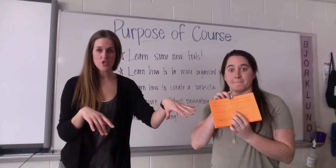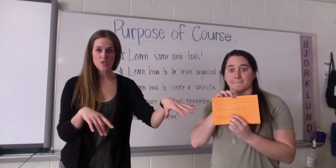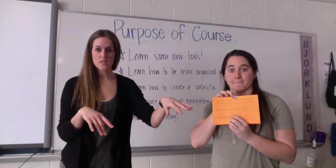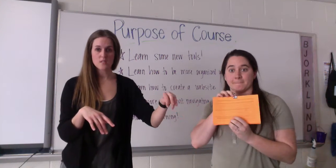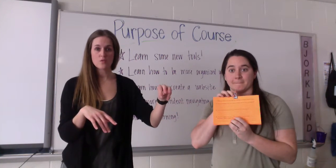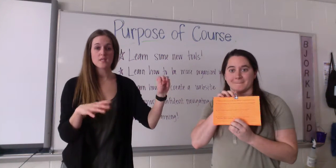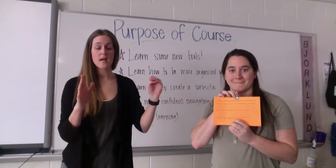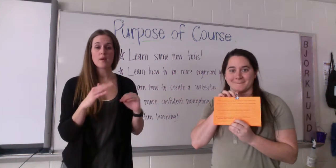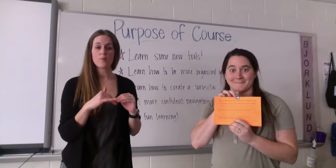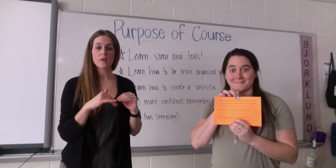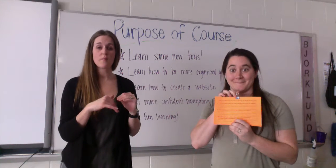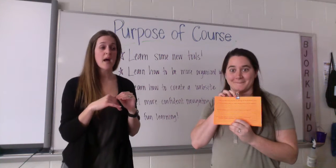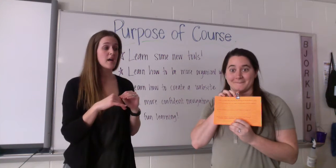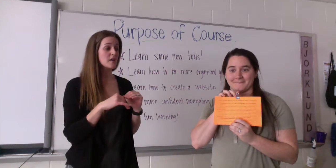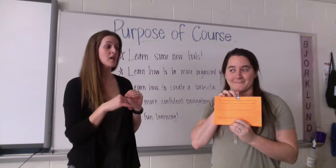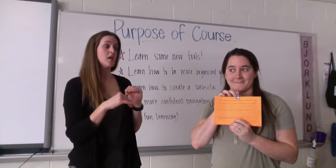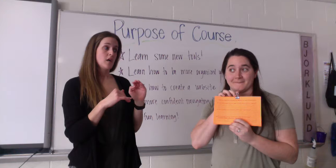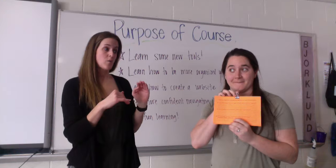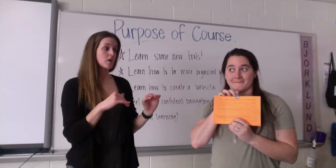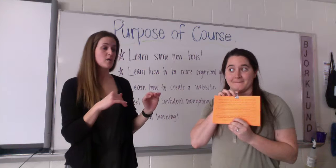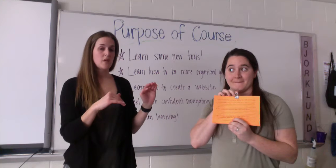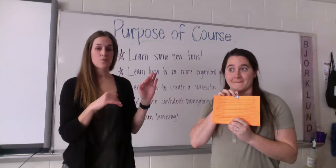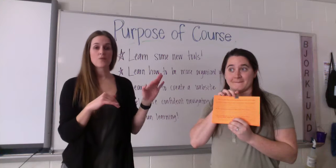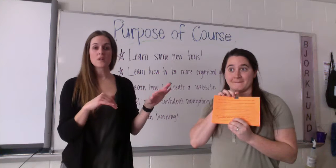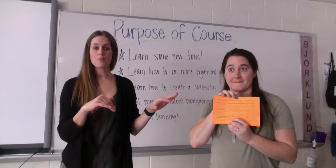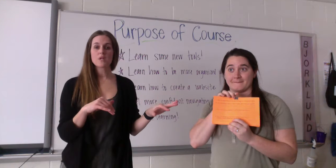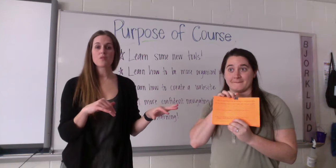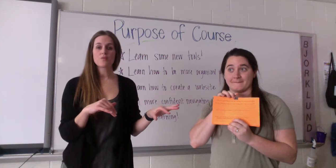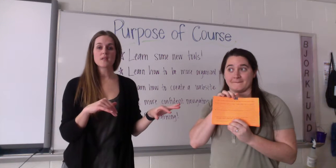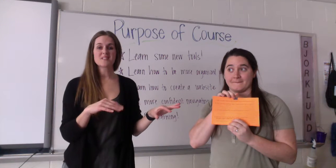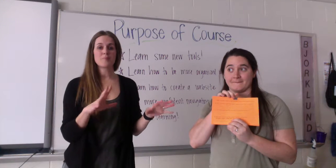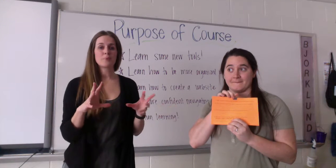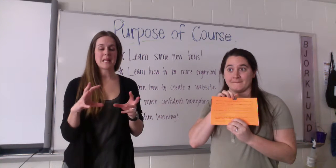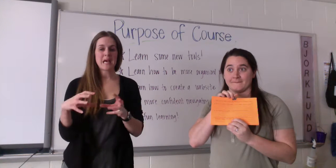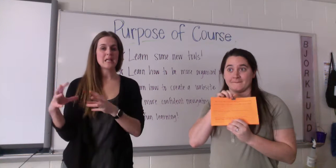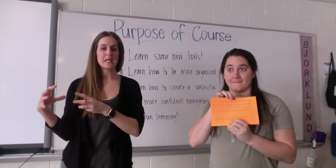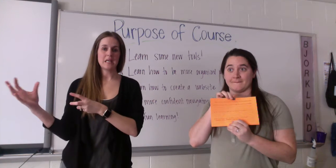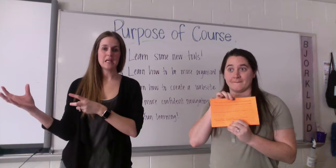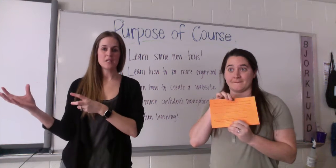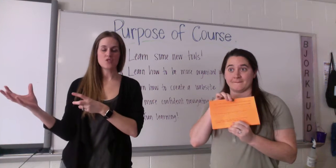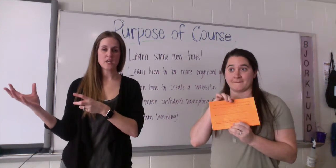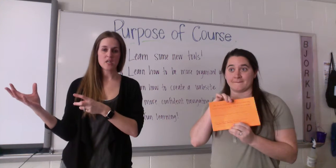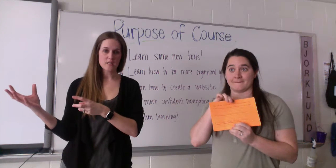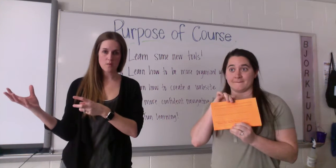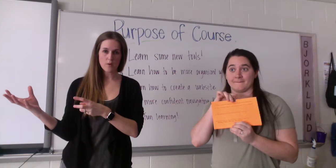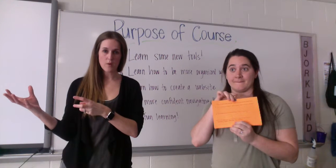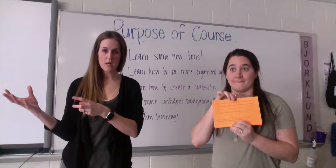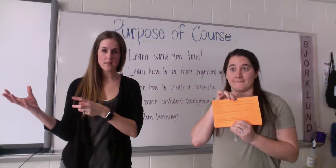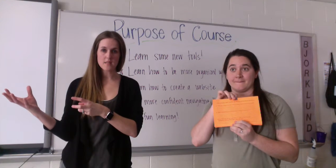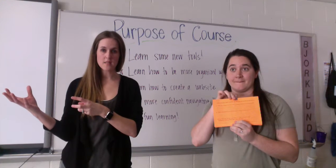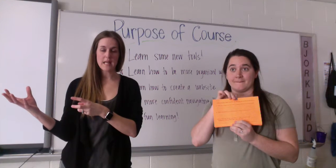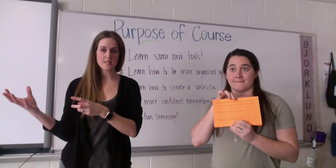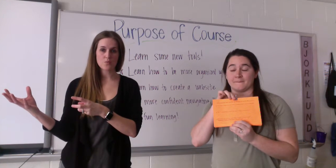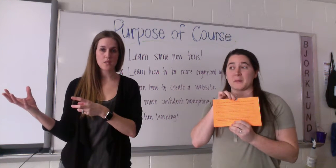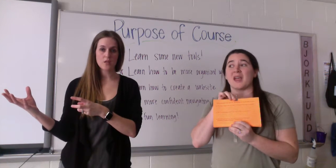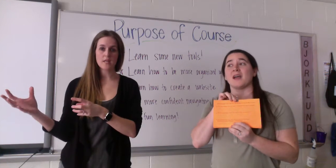sheet. Scoozy and I, when we come back, we're going to be really reading through this and planning and strategizing what we want this class to really look like.